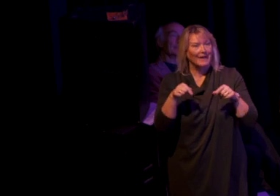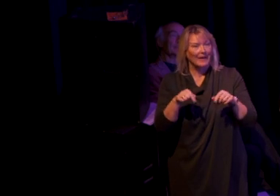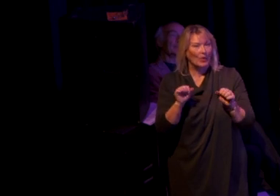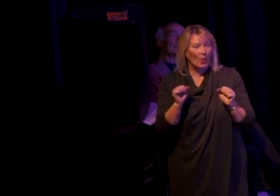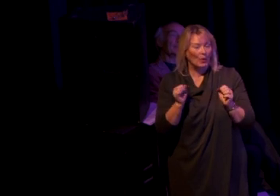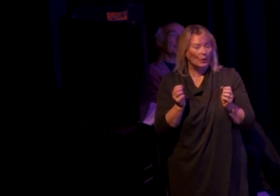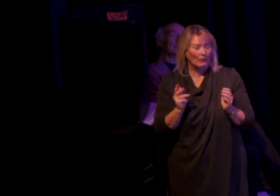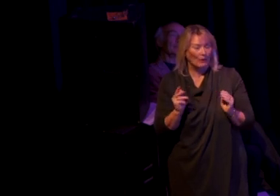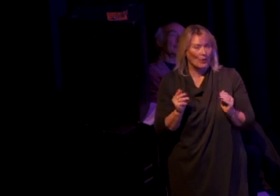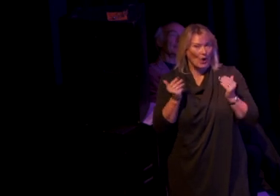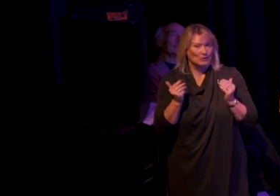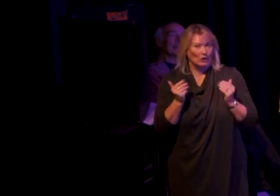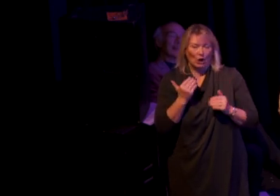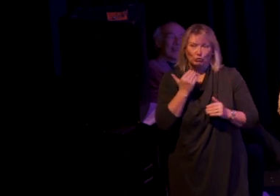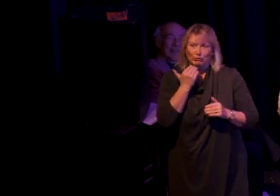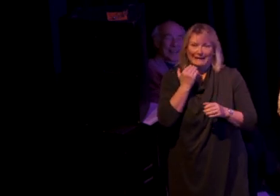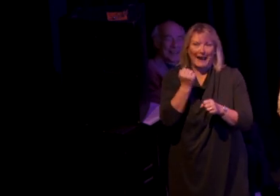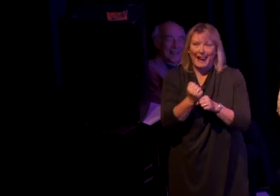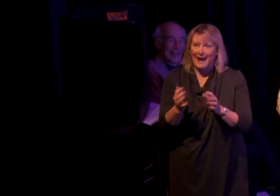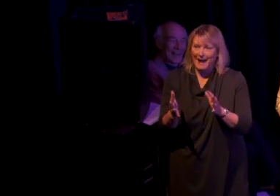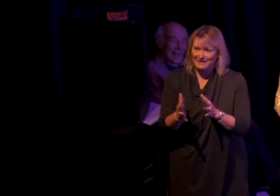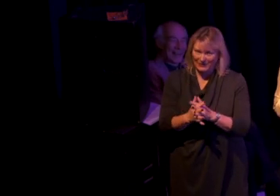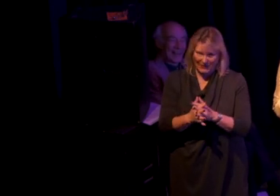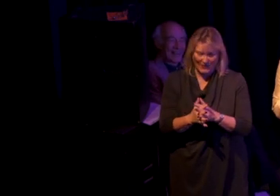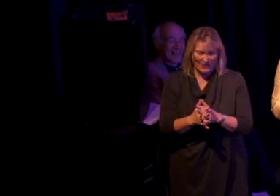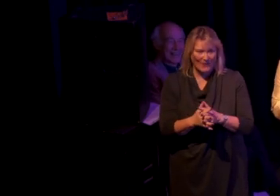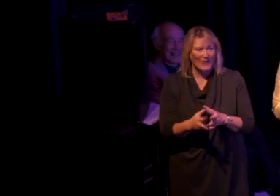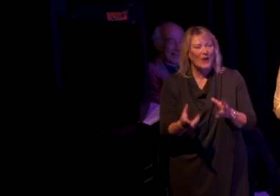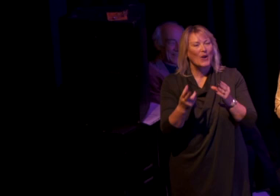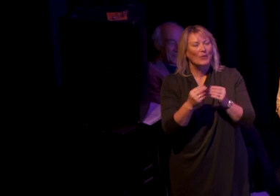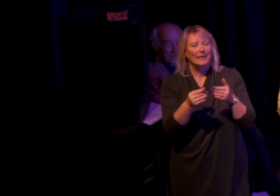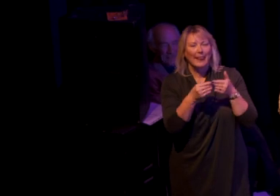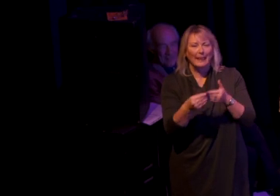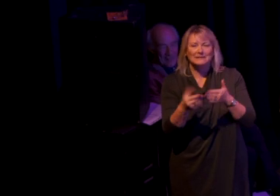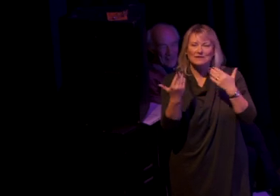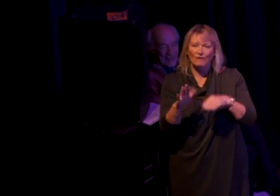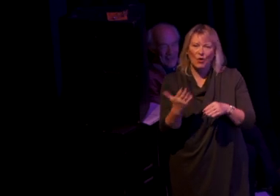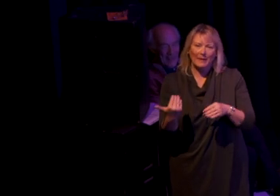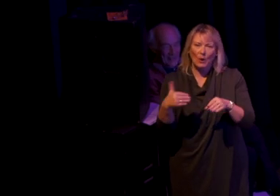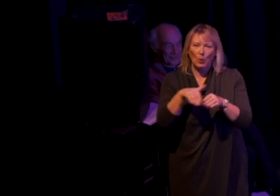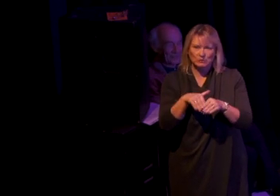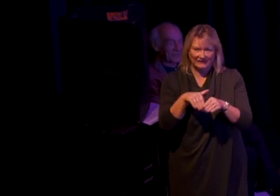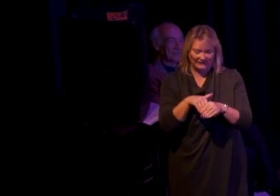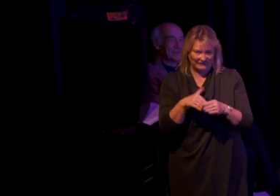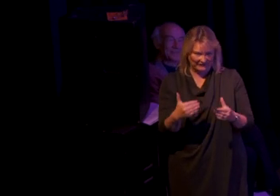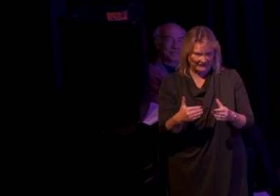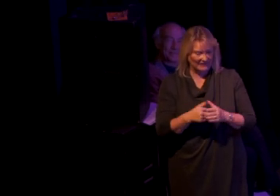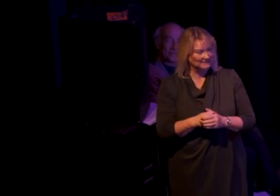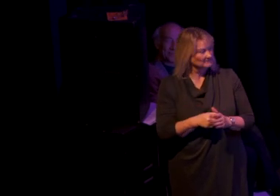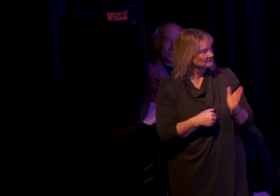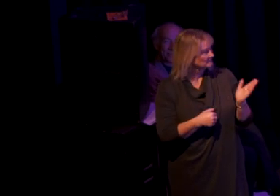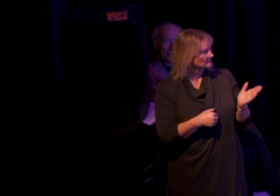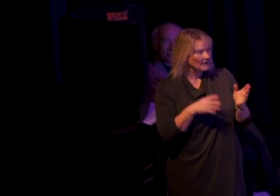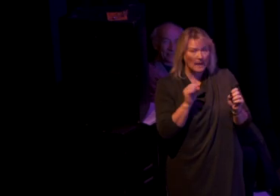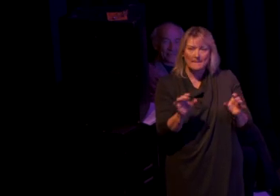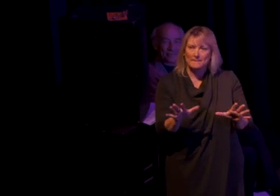crispy, dear green Glasgow, along with the leaders of inclusivity. I'm amazed